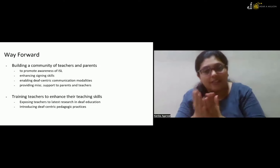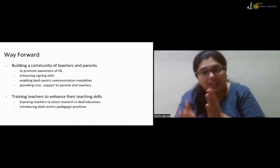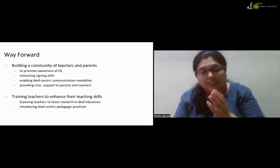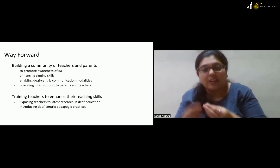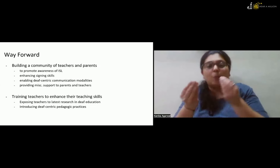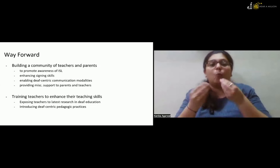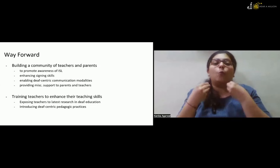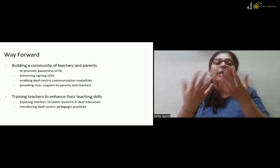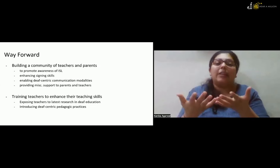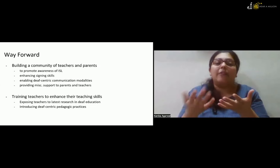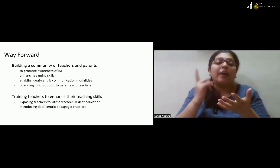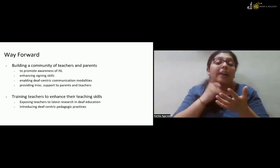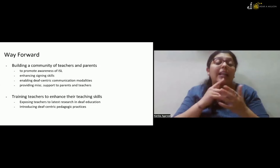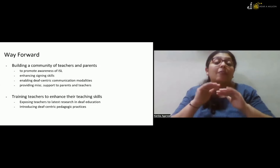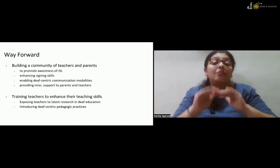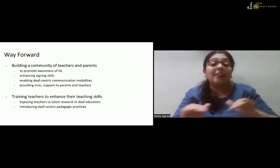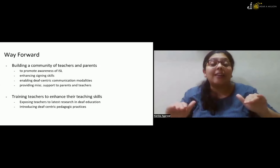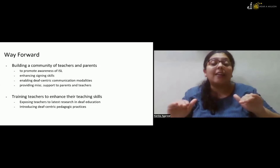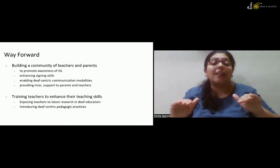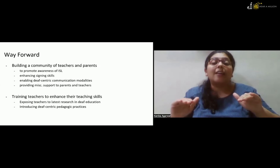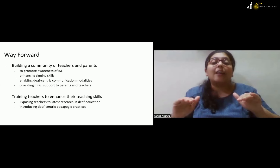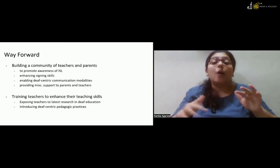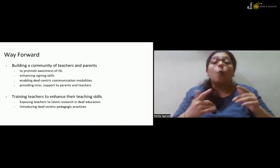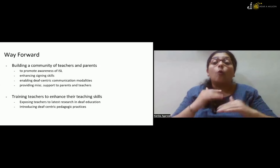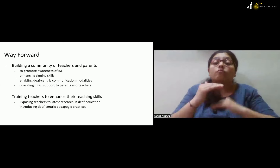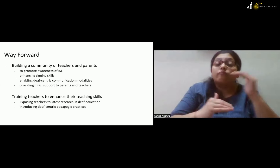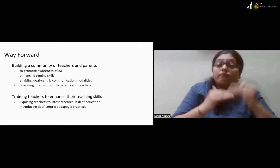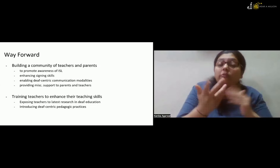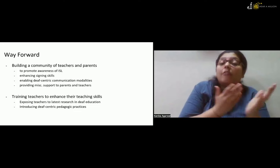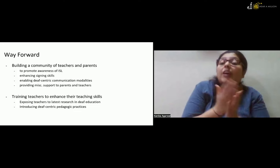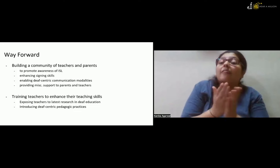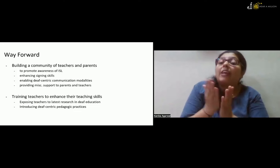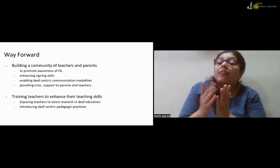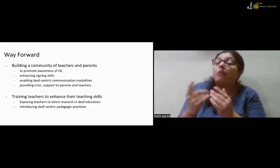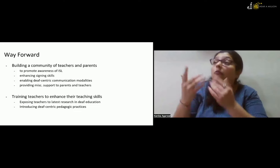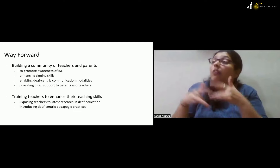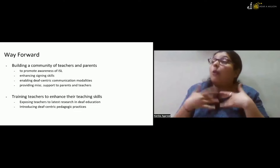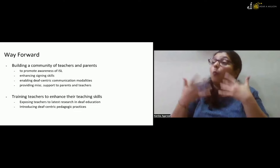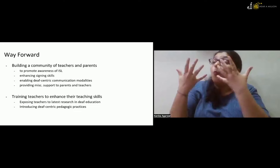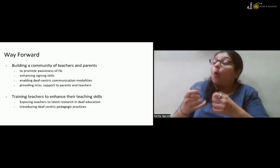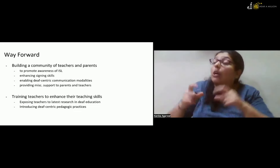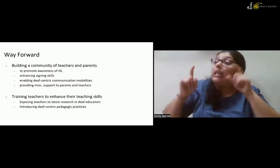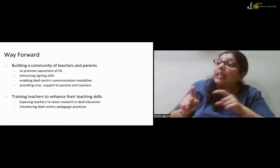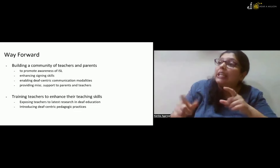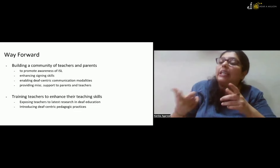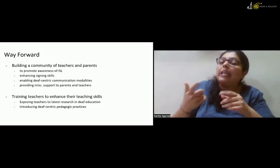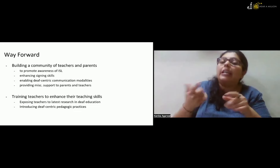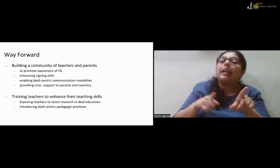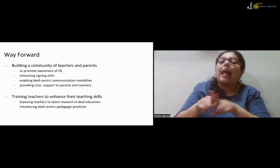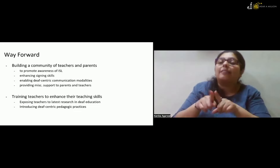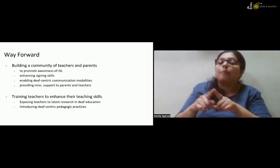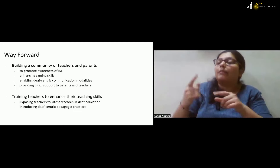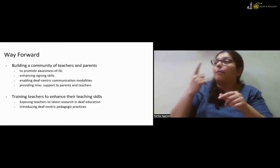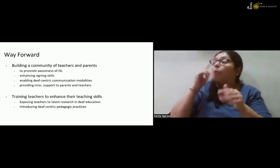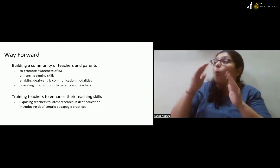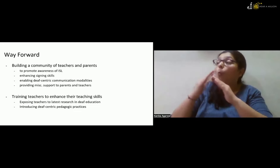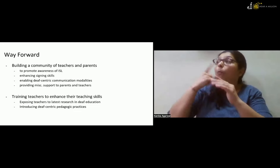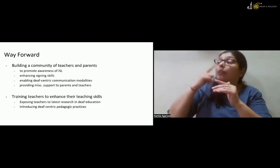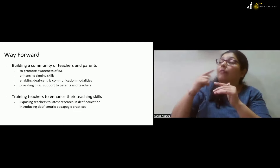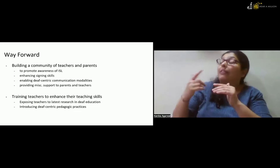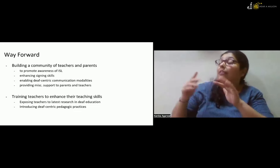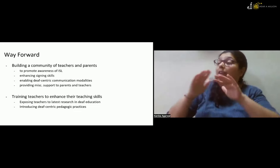Indian Sign Language, give them various platforms where they can enhance their signing skills.